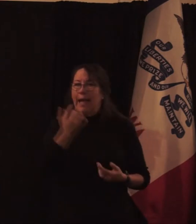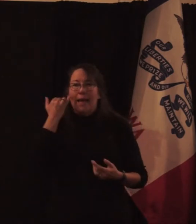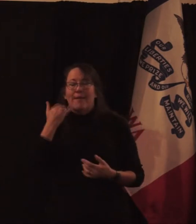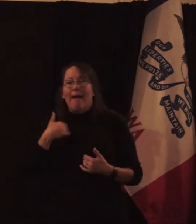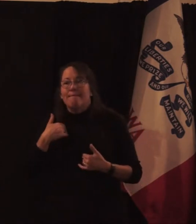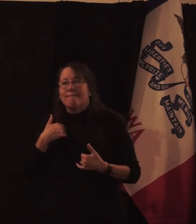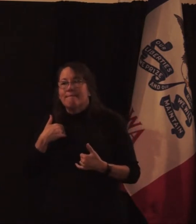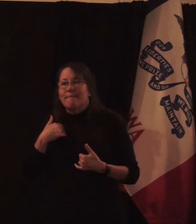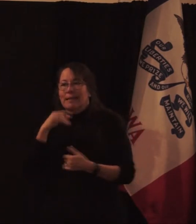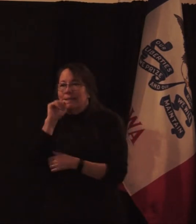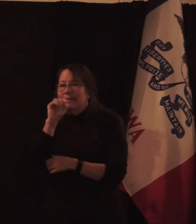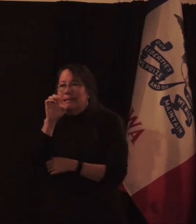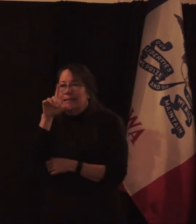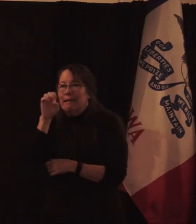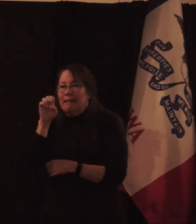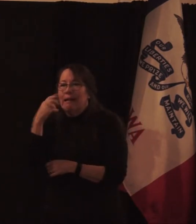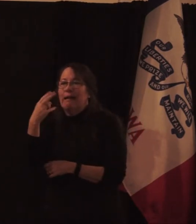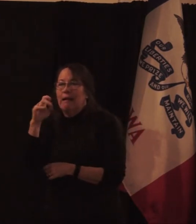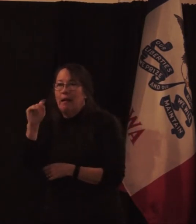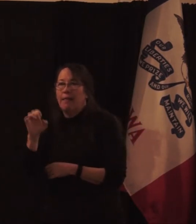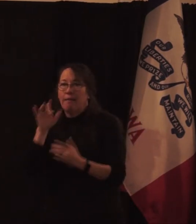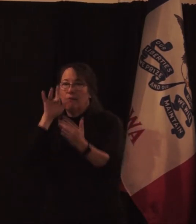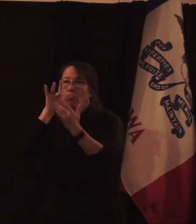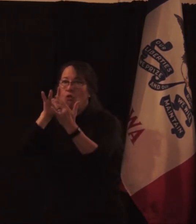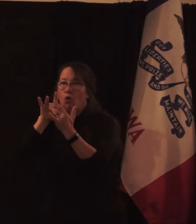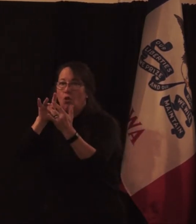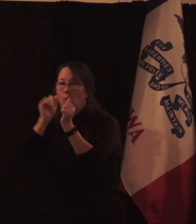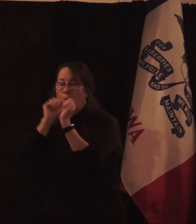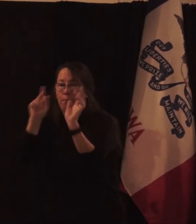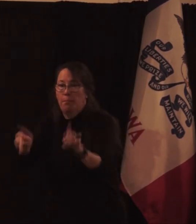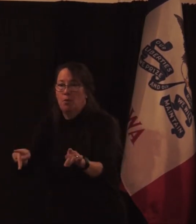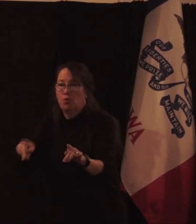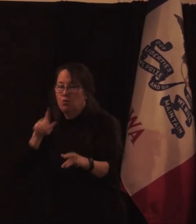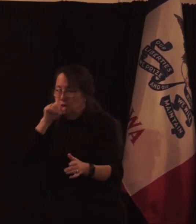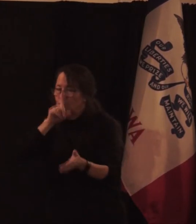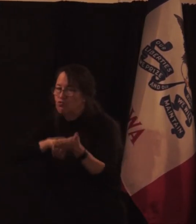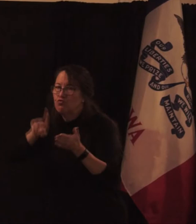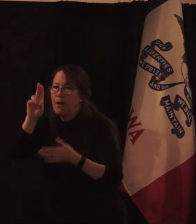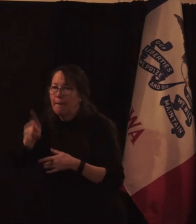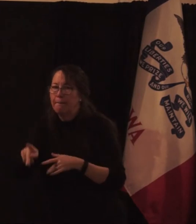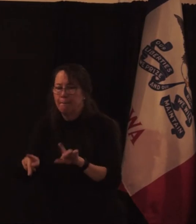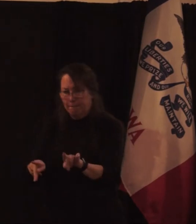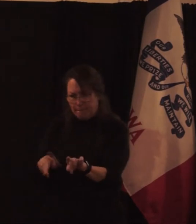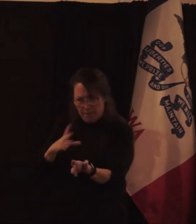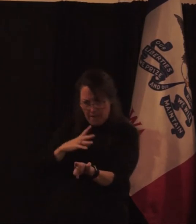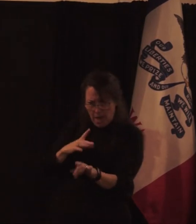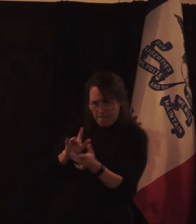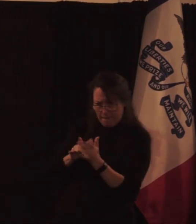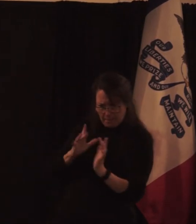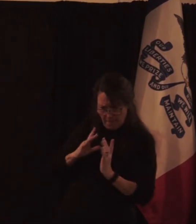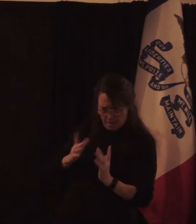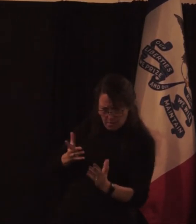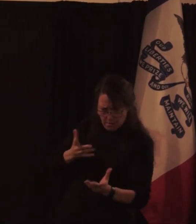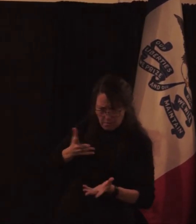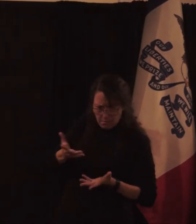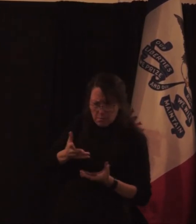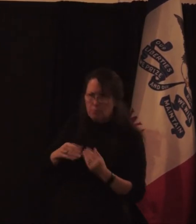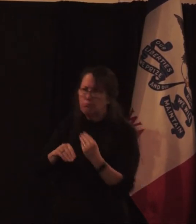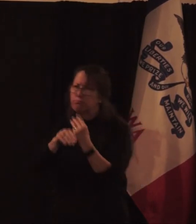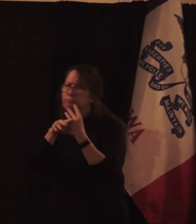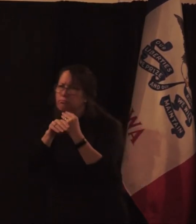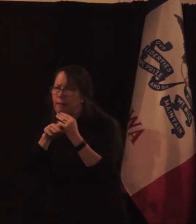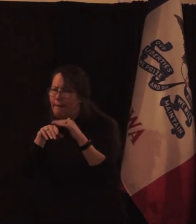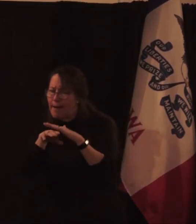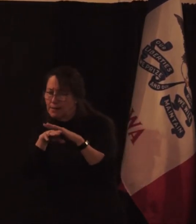they had some telehealth and had contact with someone to check up on them, to make sure that their meds are okay, to make sure that they